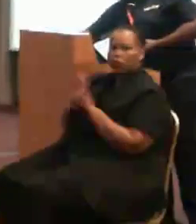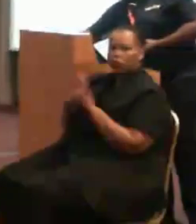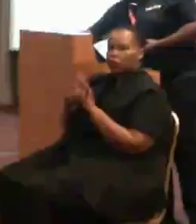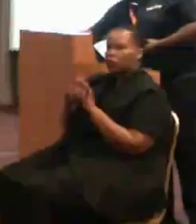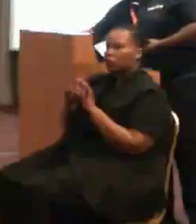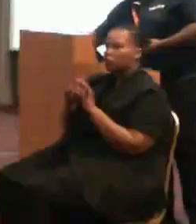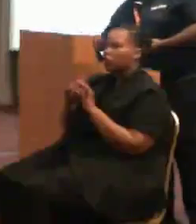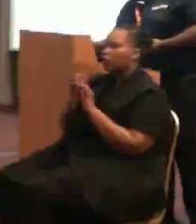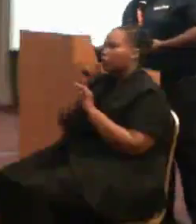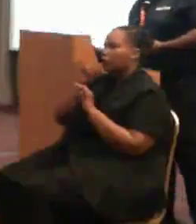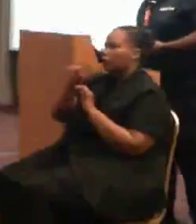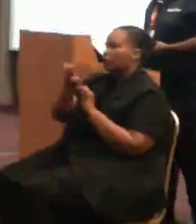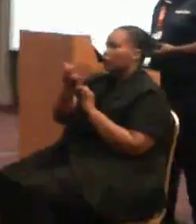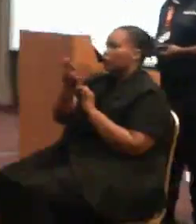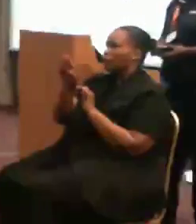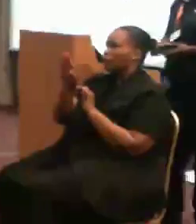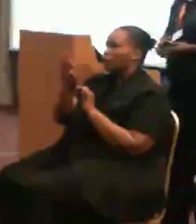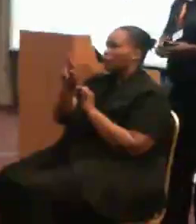Mr. Jube? I can't see.